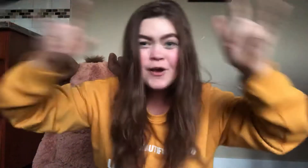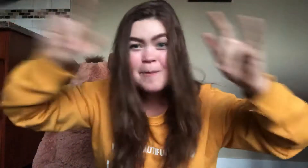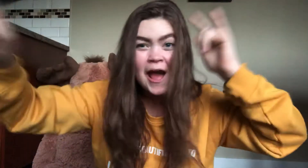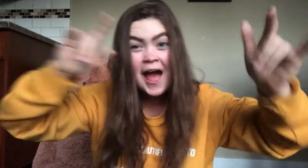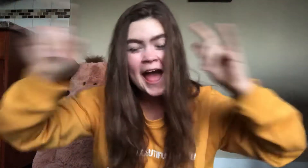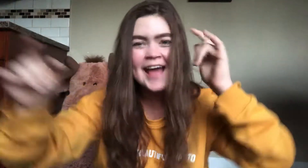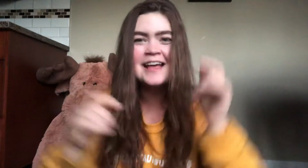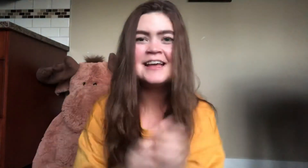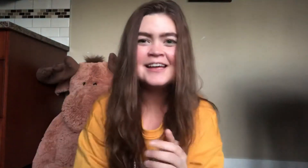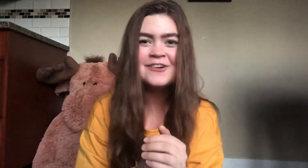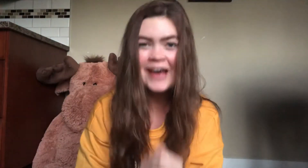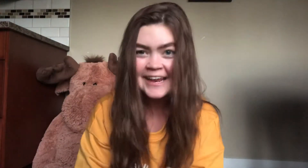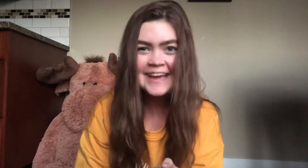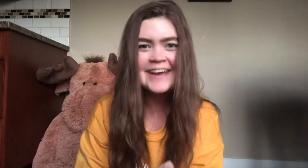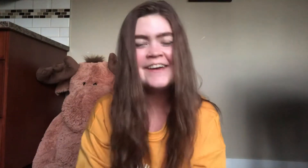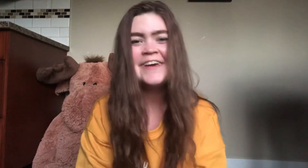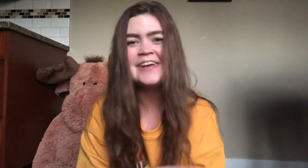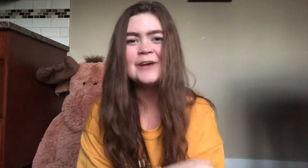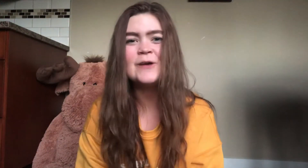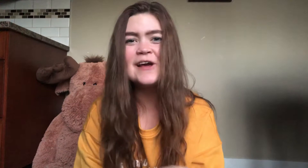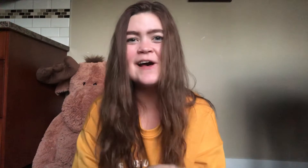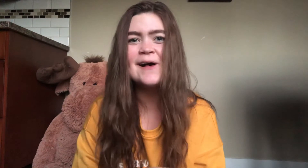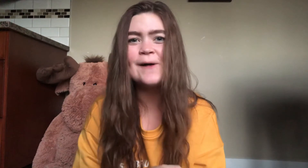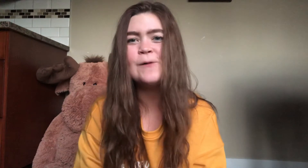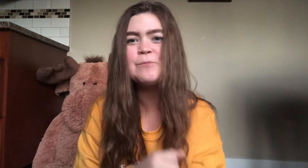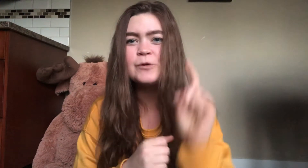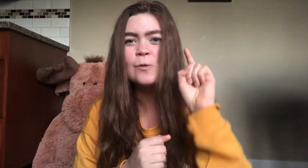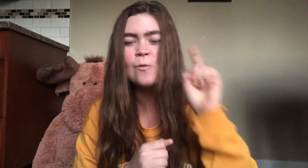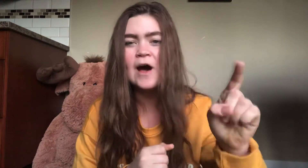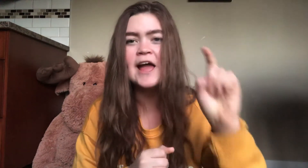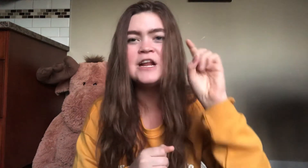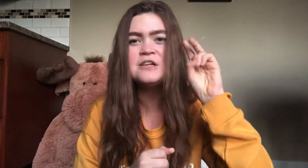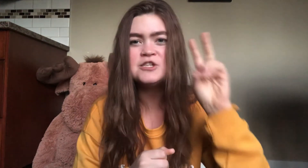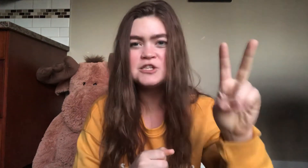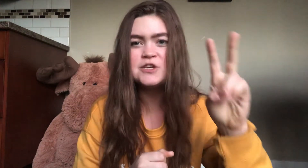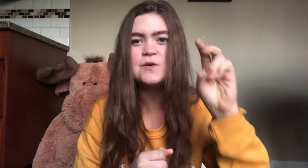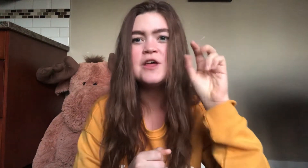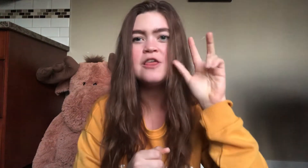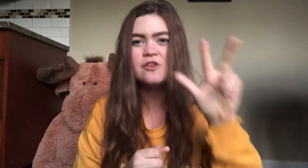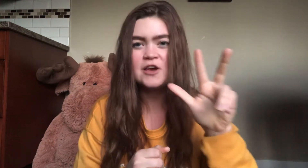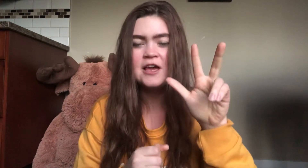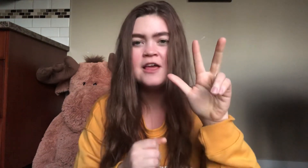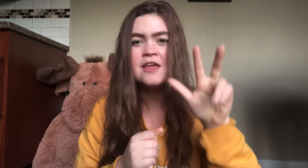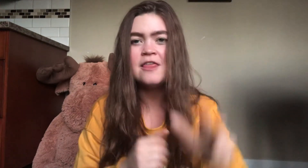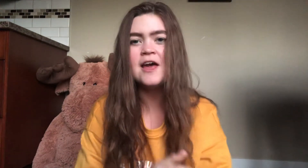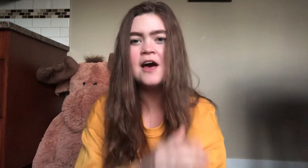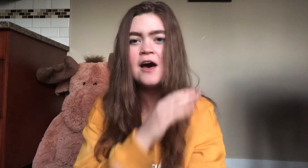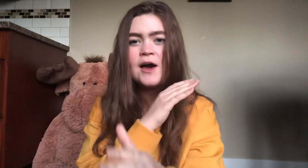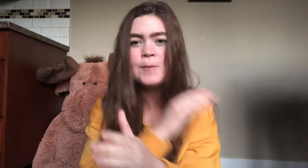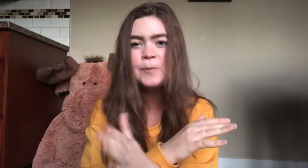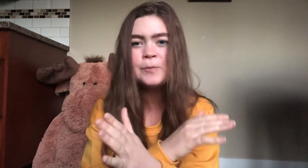cream pie. Ready? Here we go. One, two, three. There.